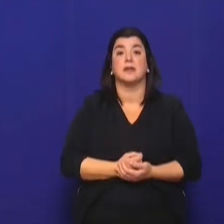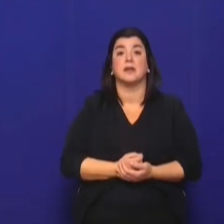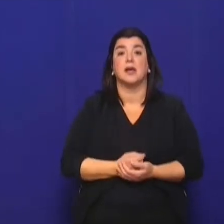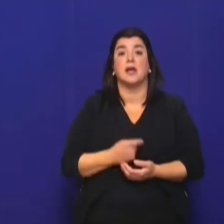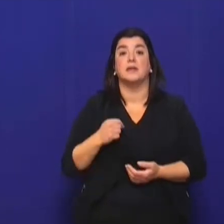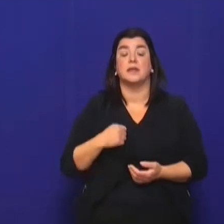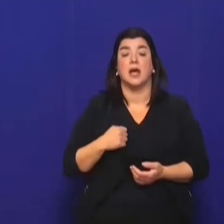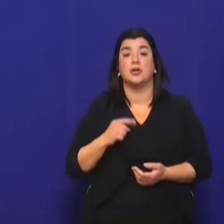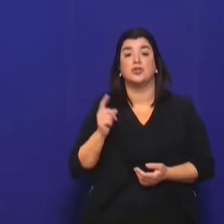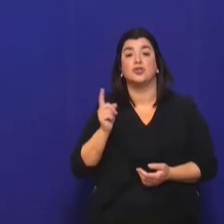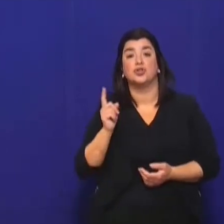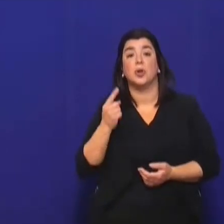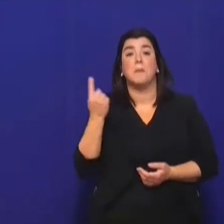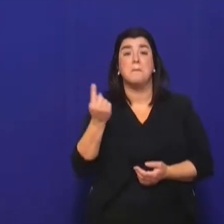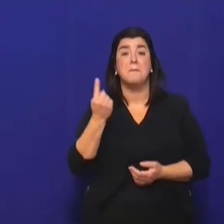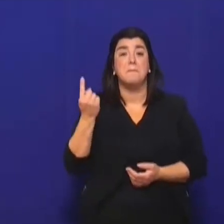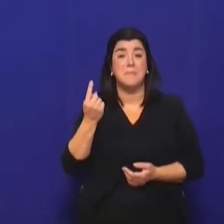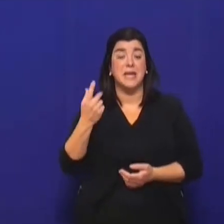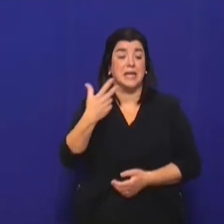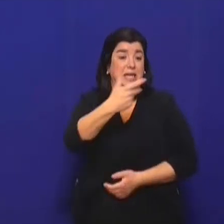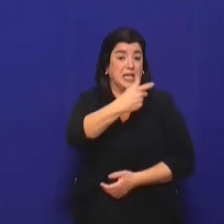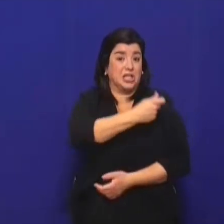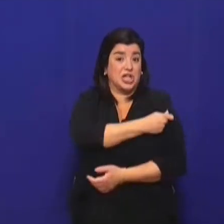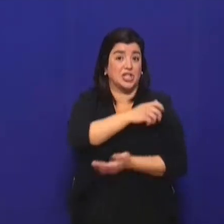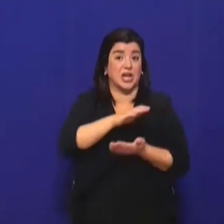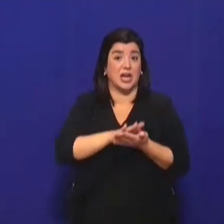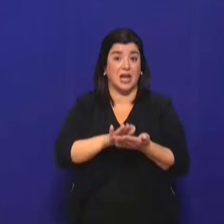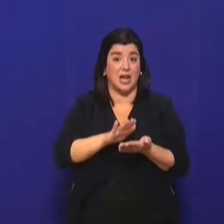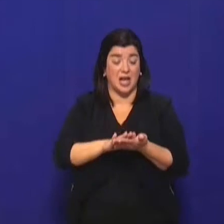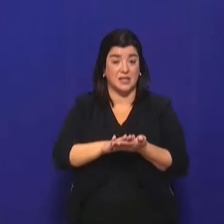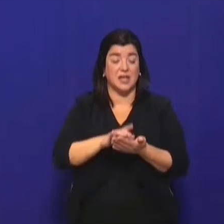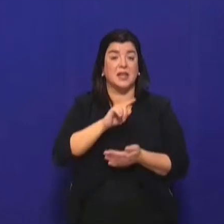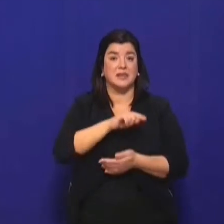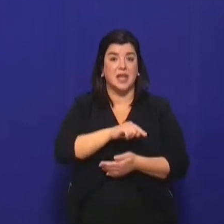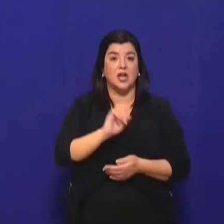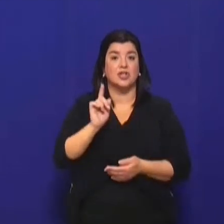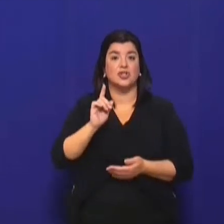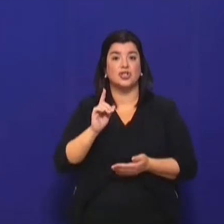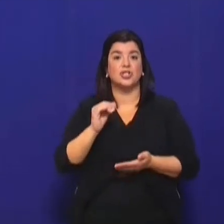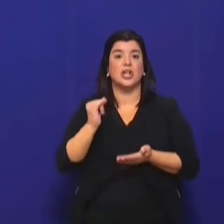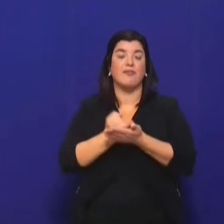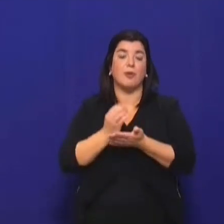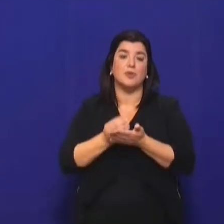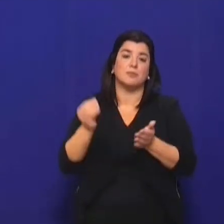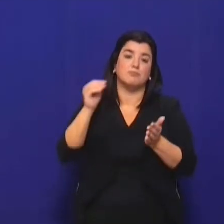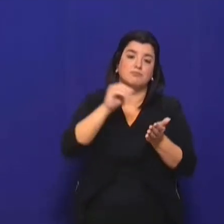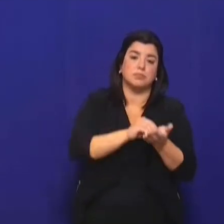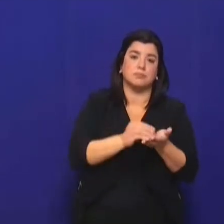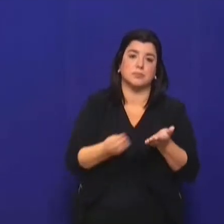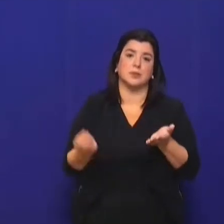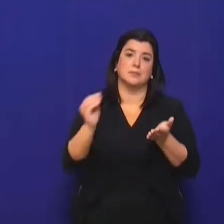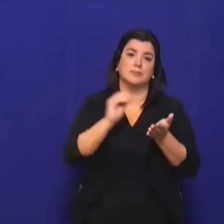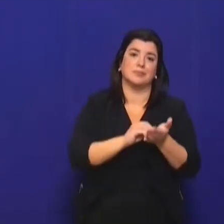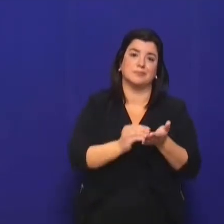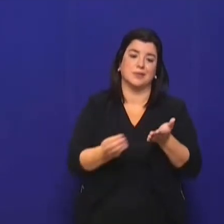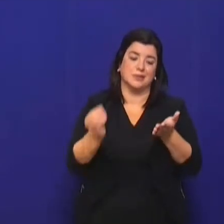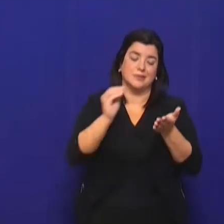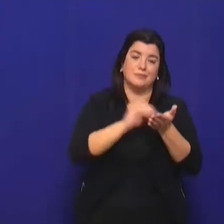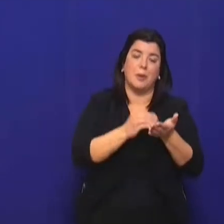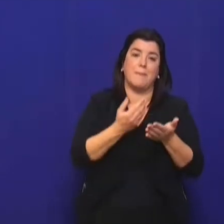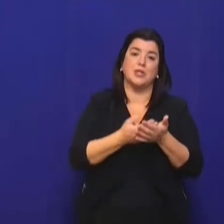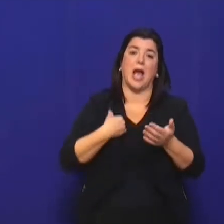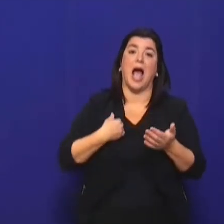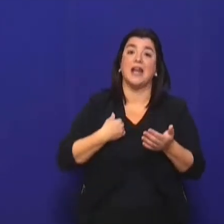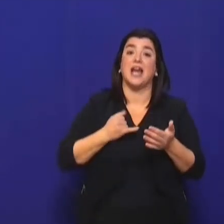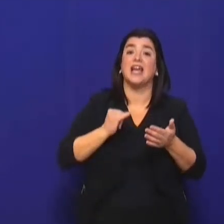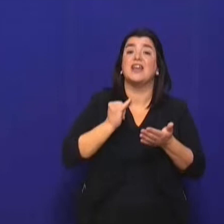li propju hemmhekk kull min qed jitlaqqam qed jiddaħlu d-dettalji tiegħu f'dan il-reġistru biex propju aħna jkollna l-informazzjoni